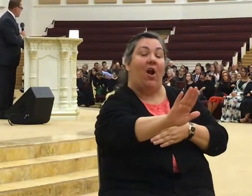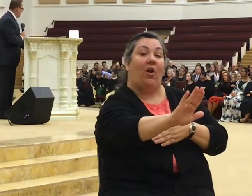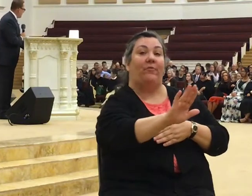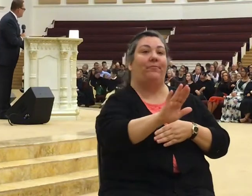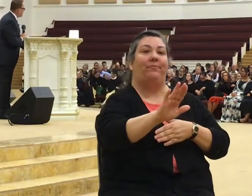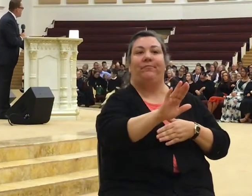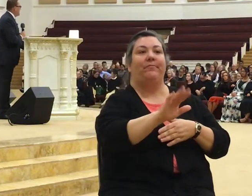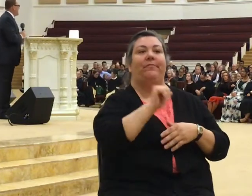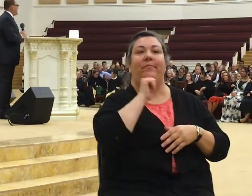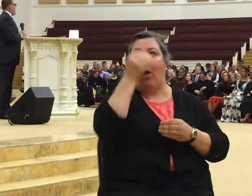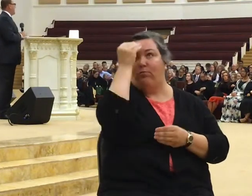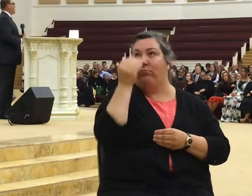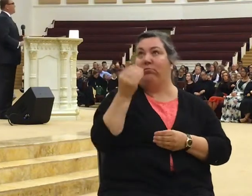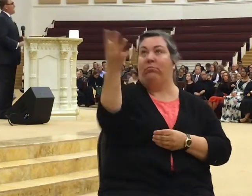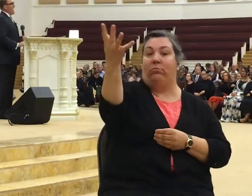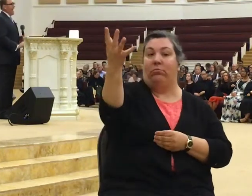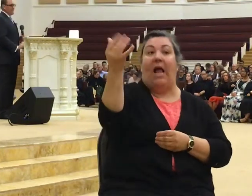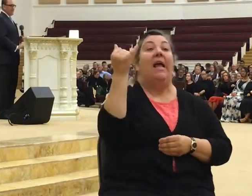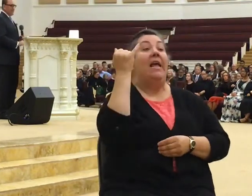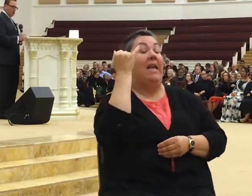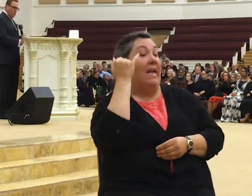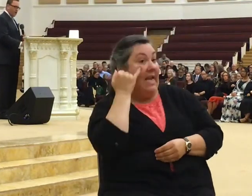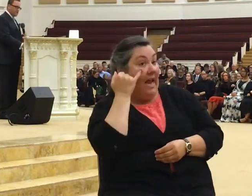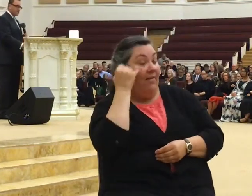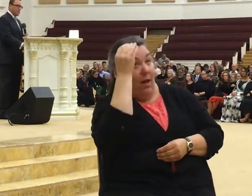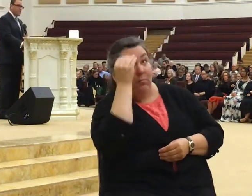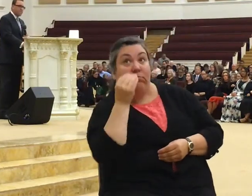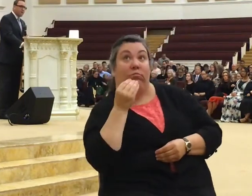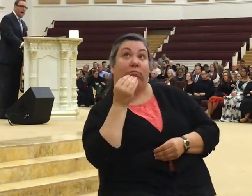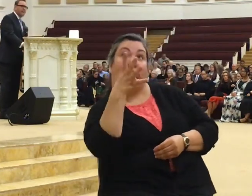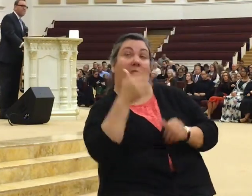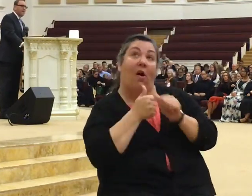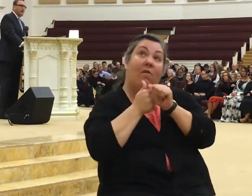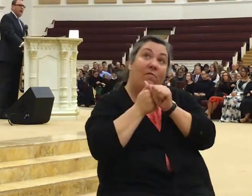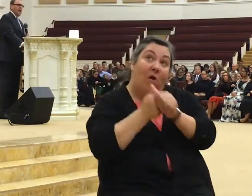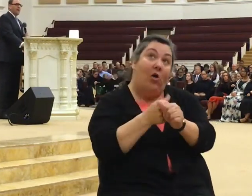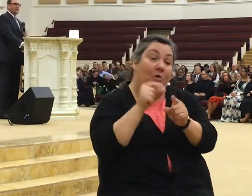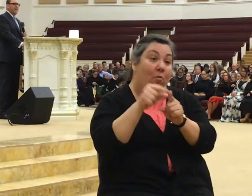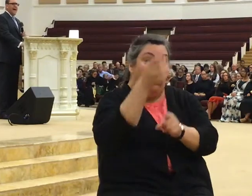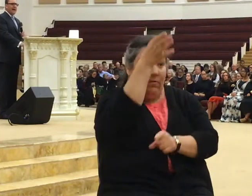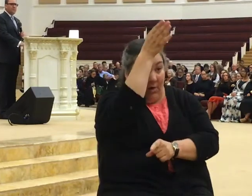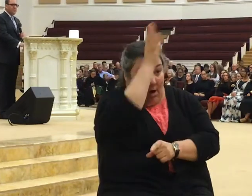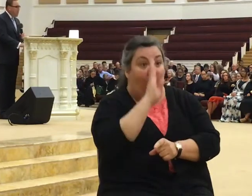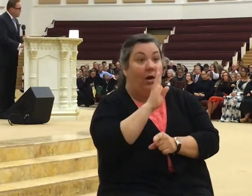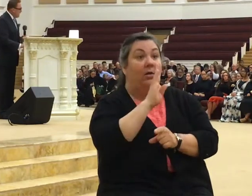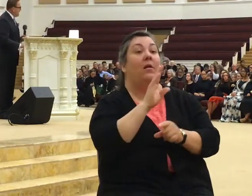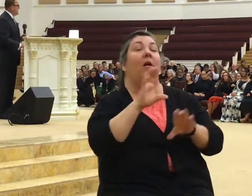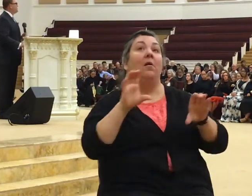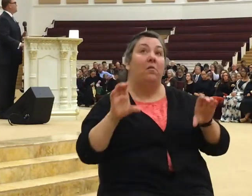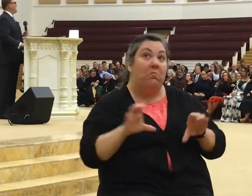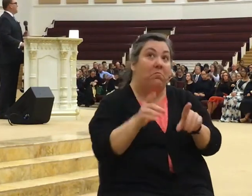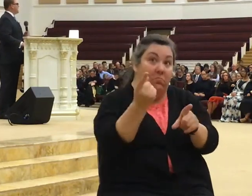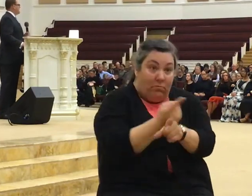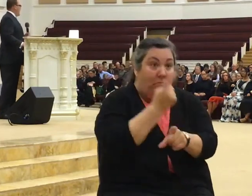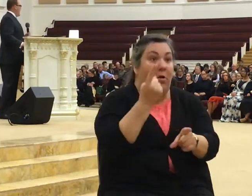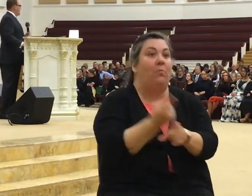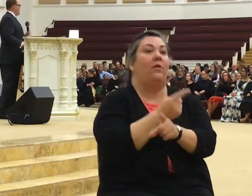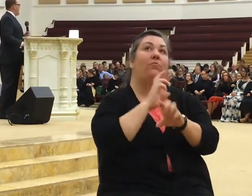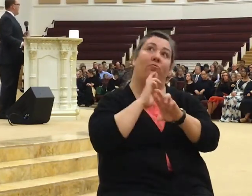act correctly. If, however, they act in accordance to the Word of God, and that they act appropriately